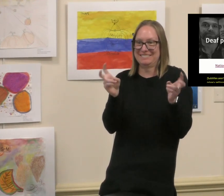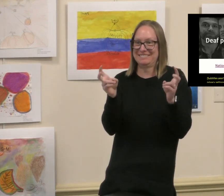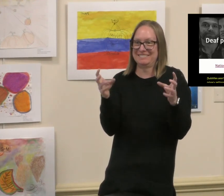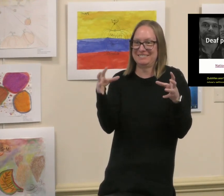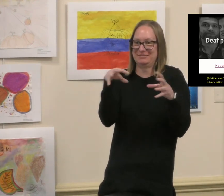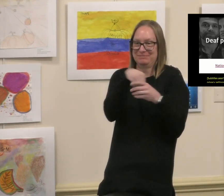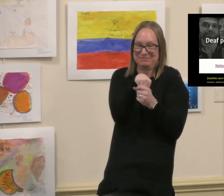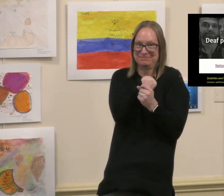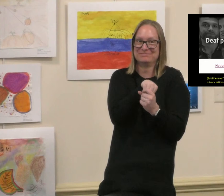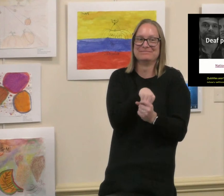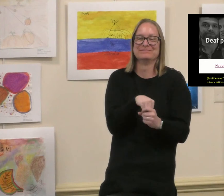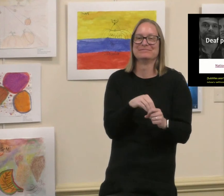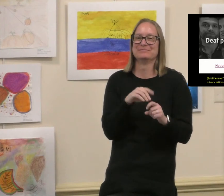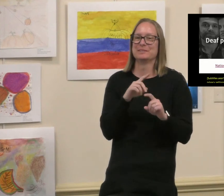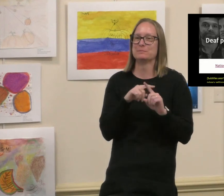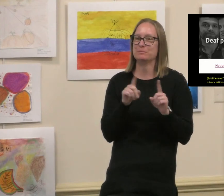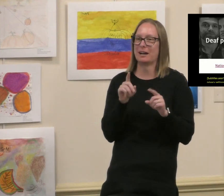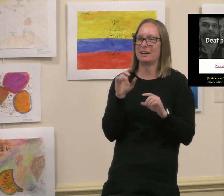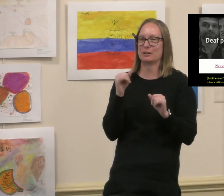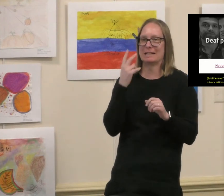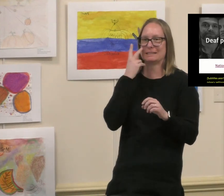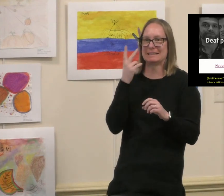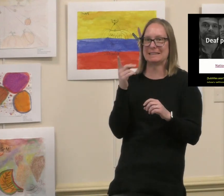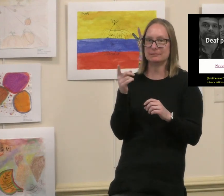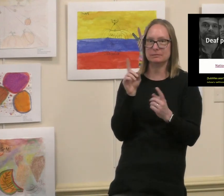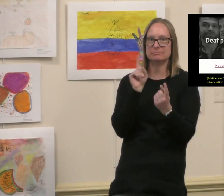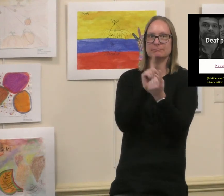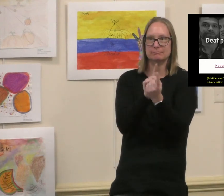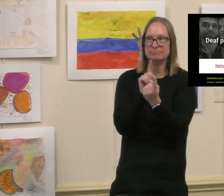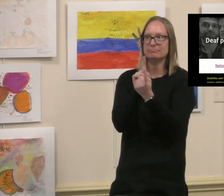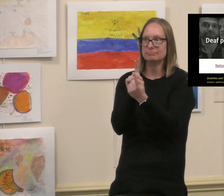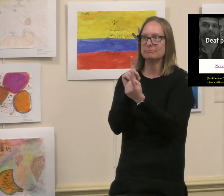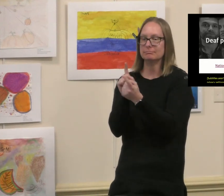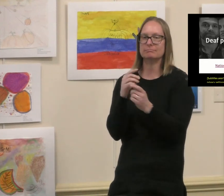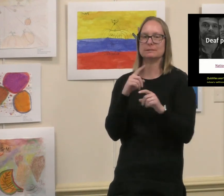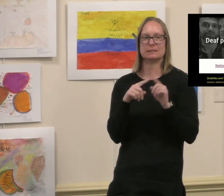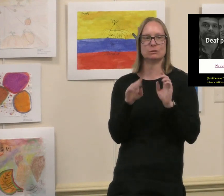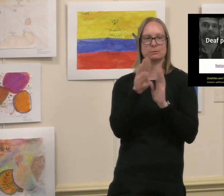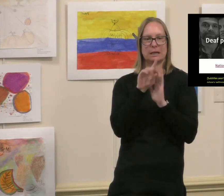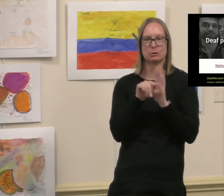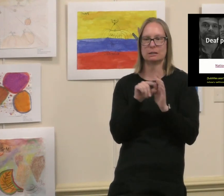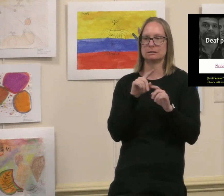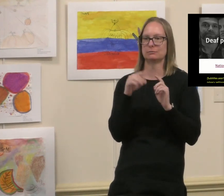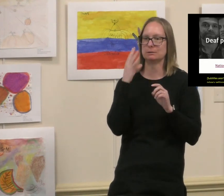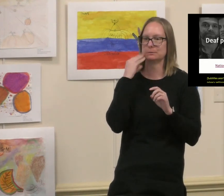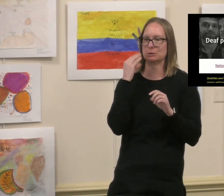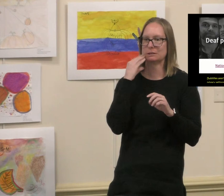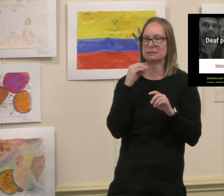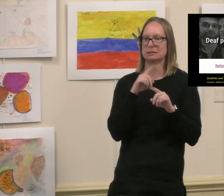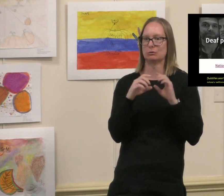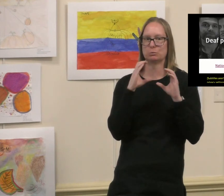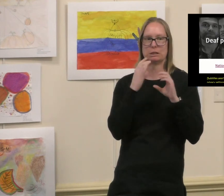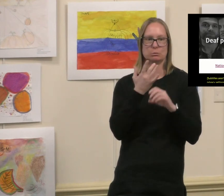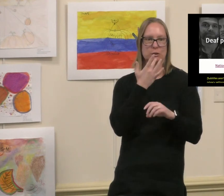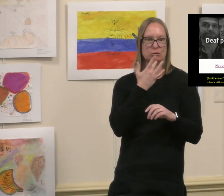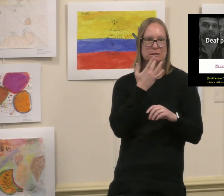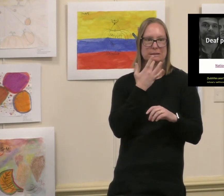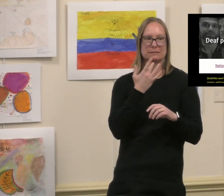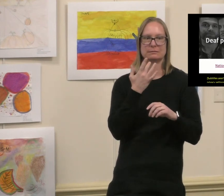There's a lot to pack in 45 minutes, but just so you can see a little bit, as you meet different deaf people, they have